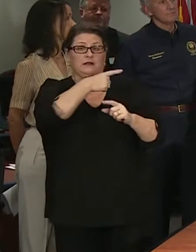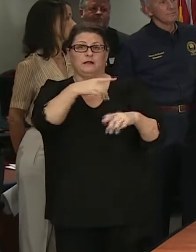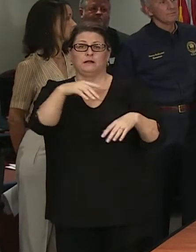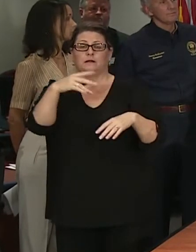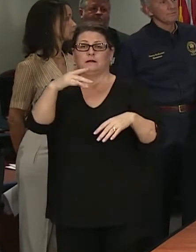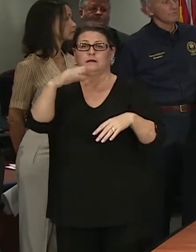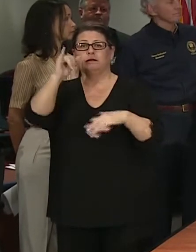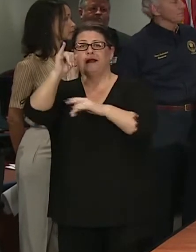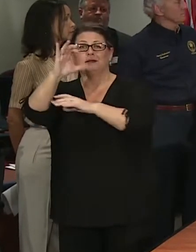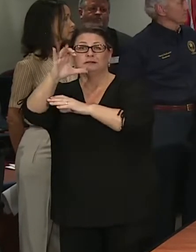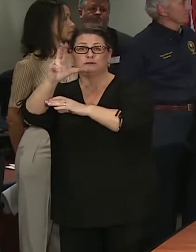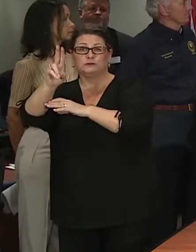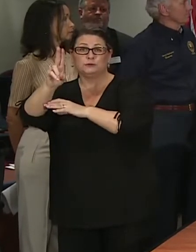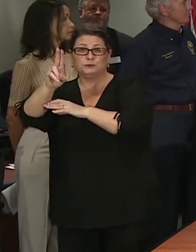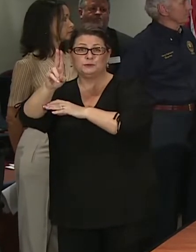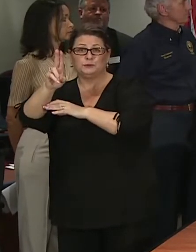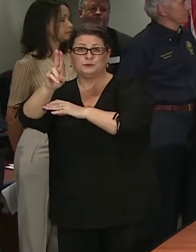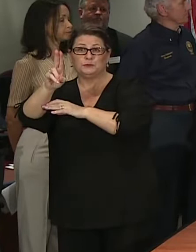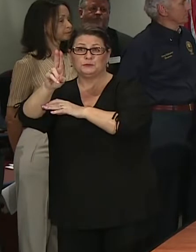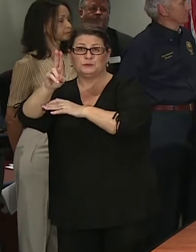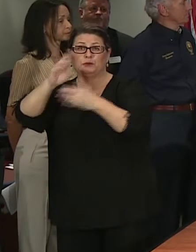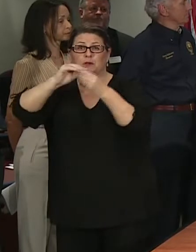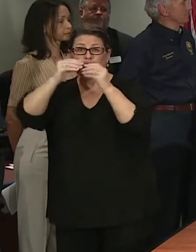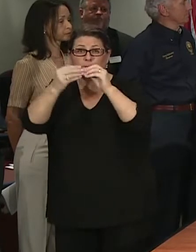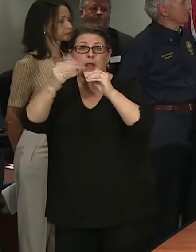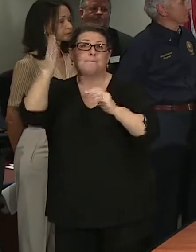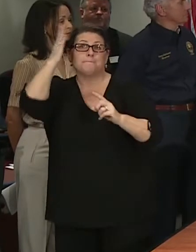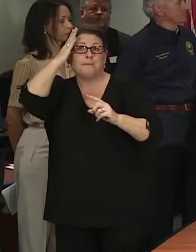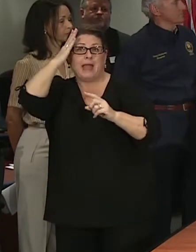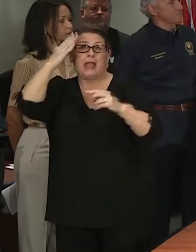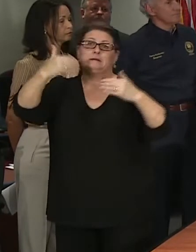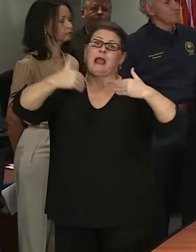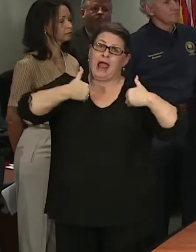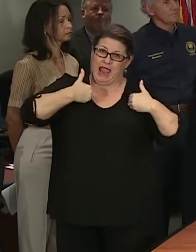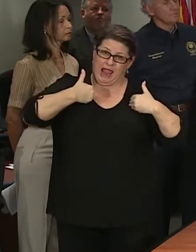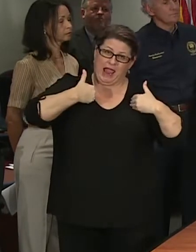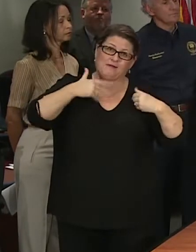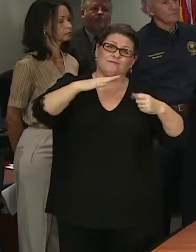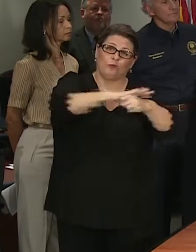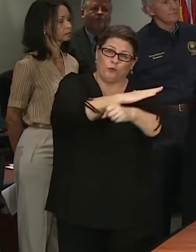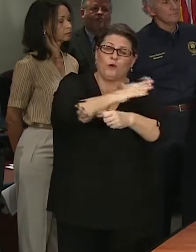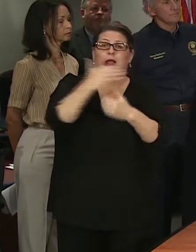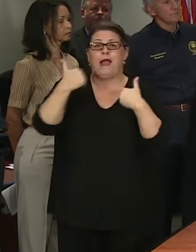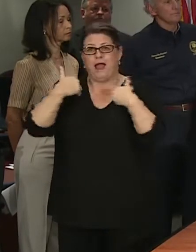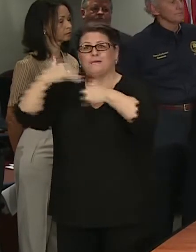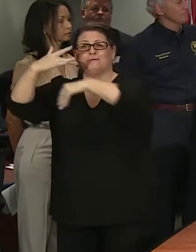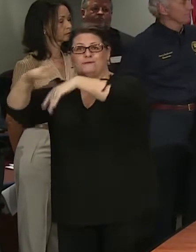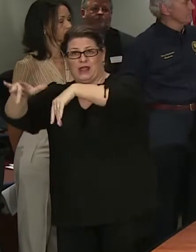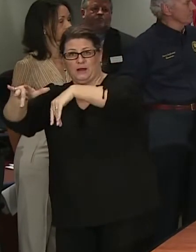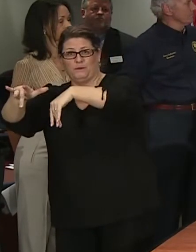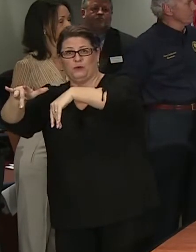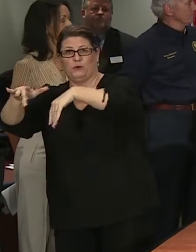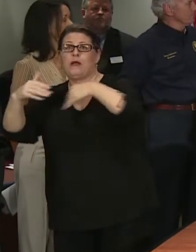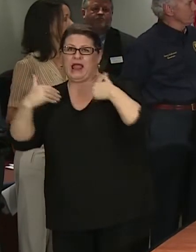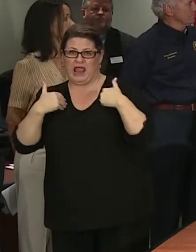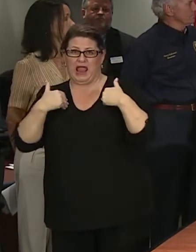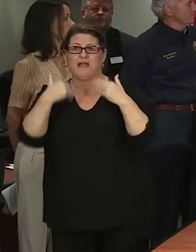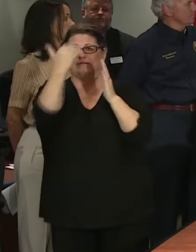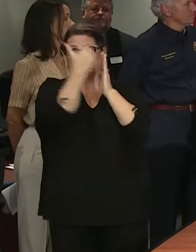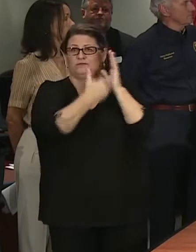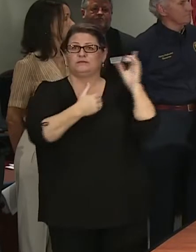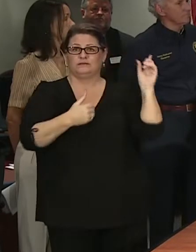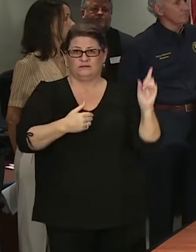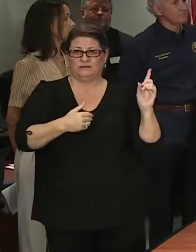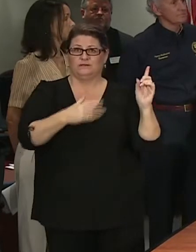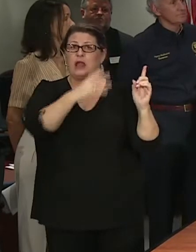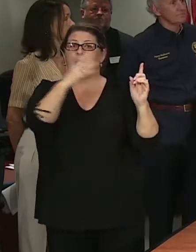care capacity we have, the beds that are currently being used for ICU patients and those that are available, and the number